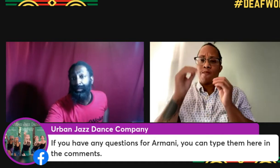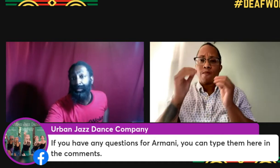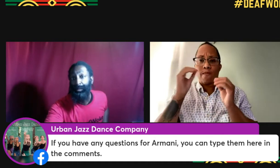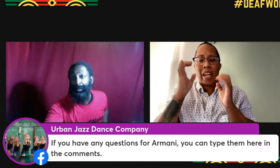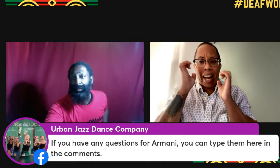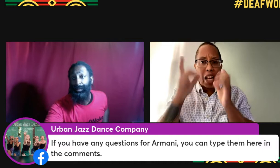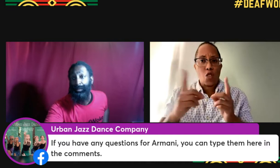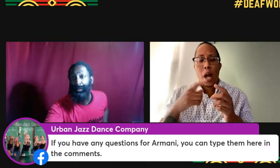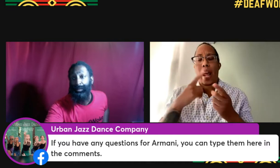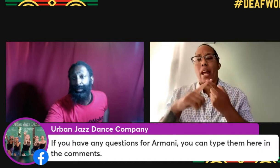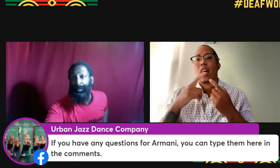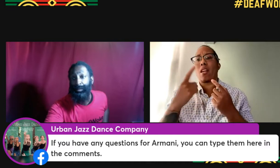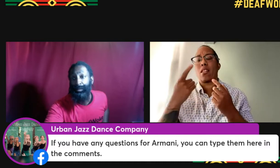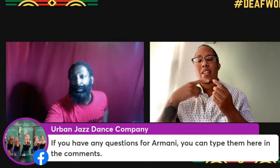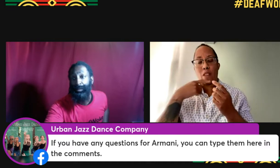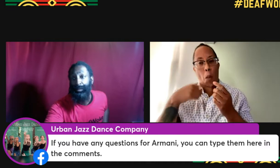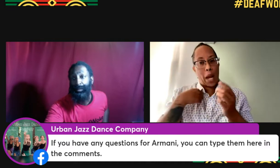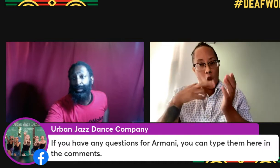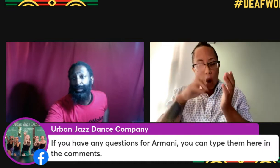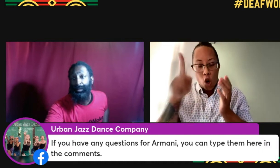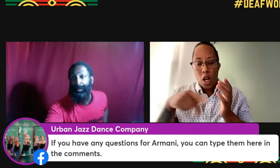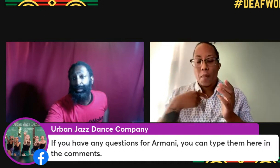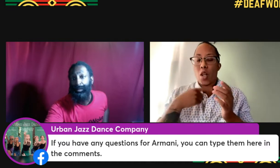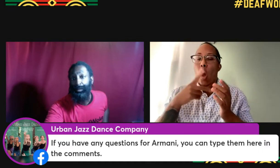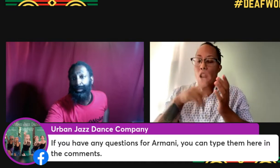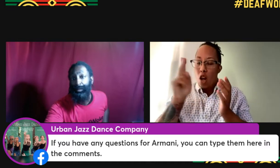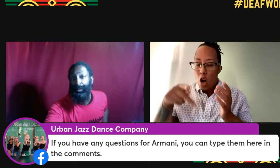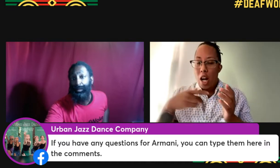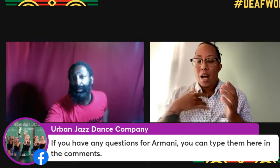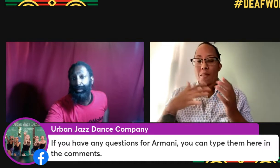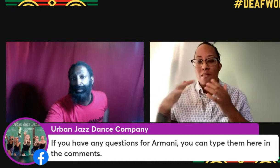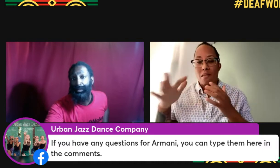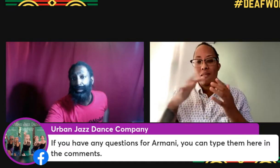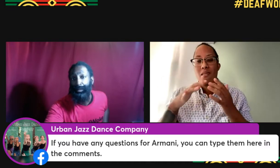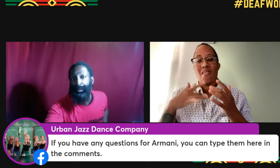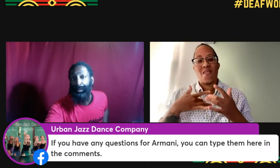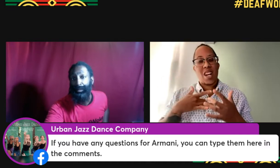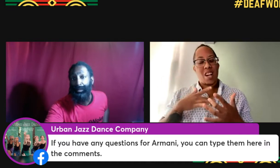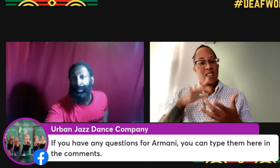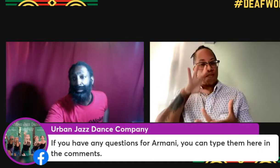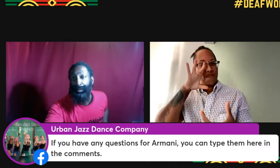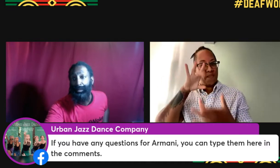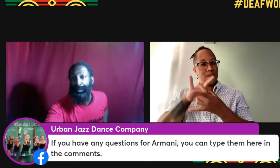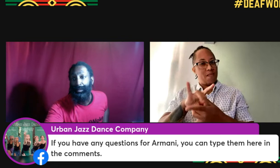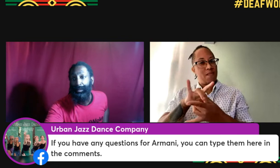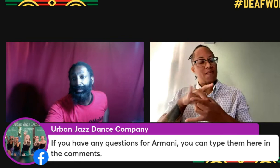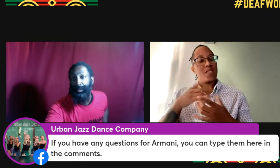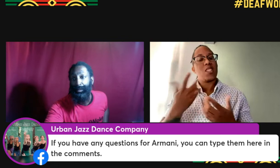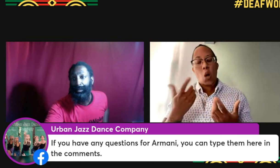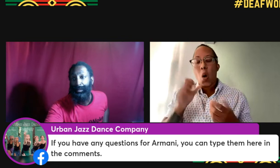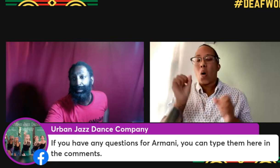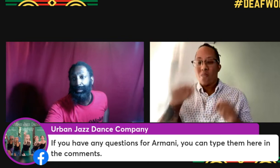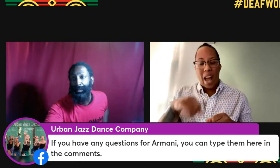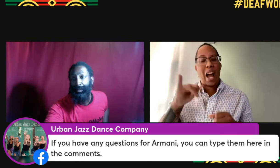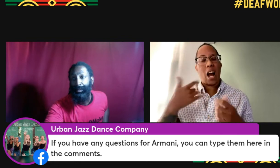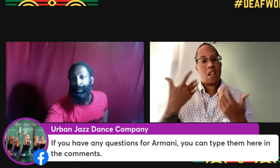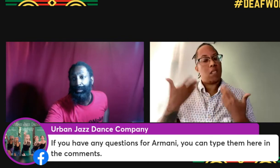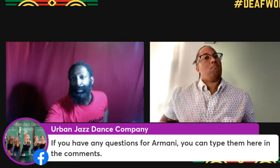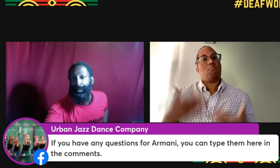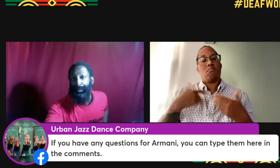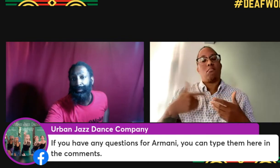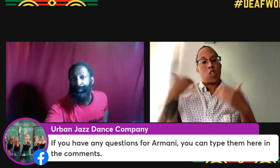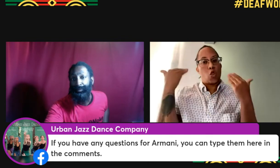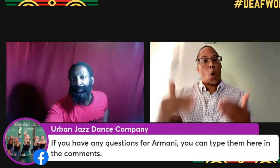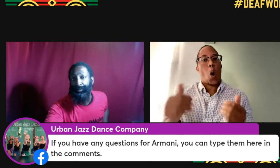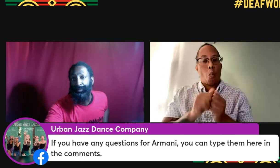experienced top surgery themselves, and they really educated and shared things and resources and told me to look certain